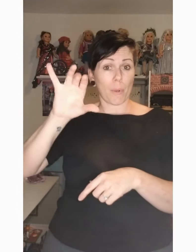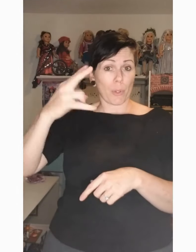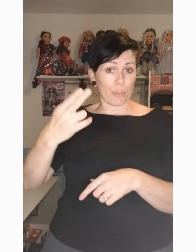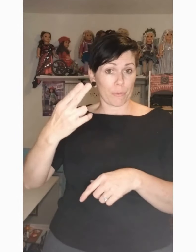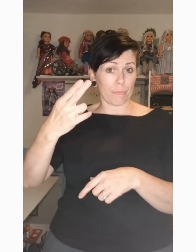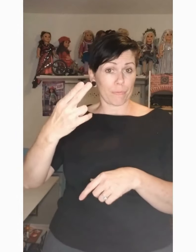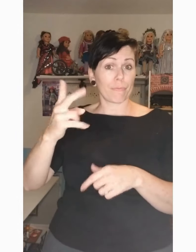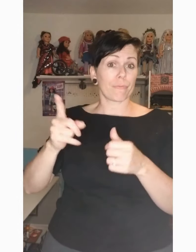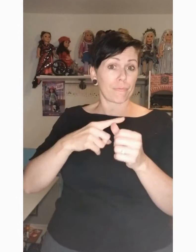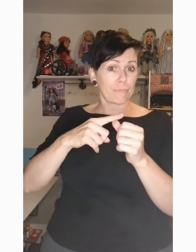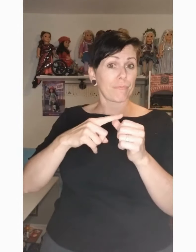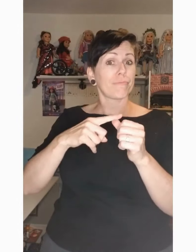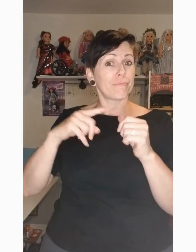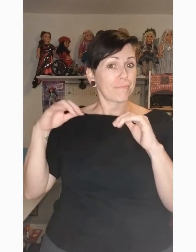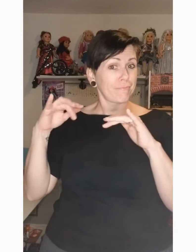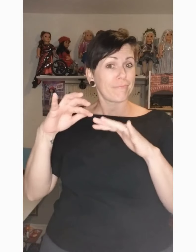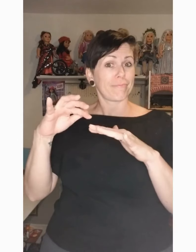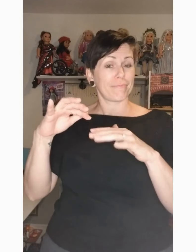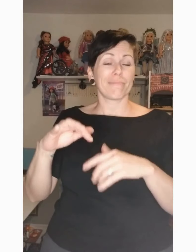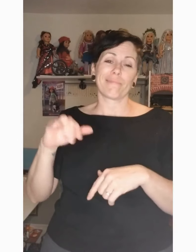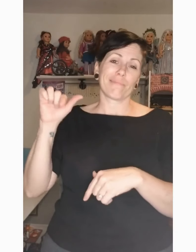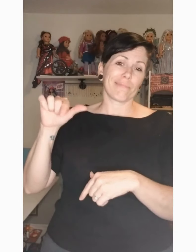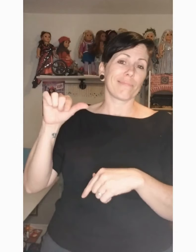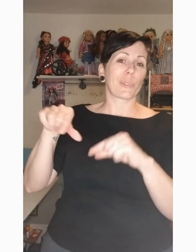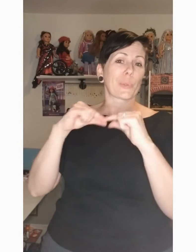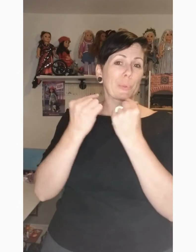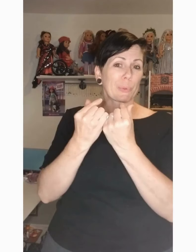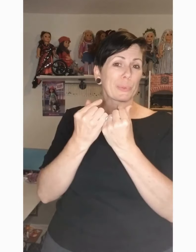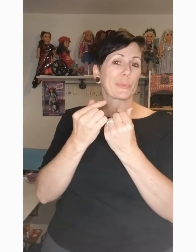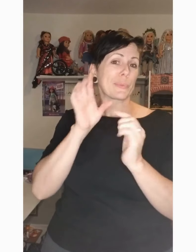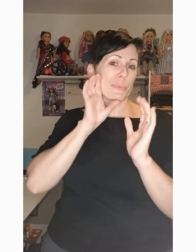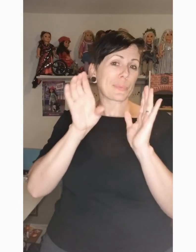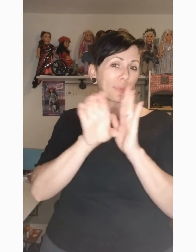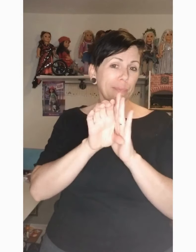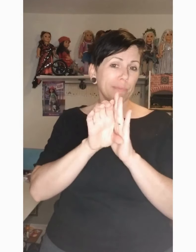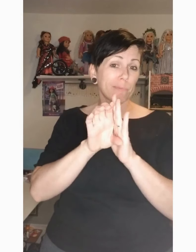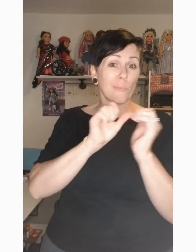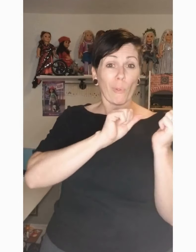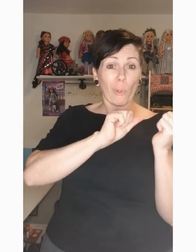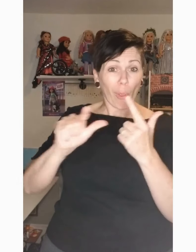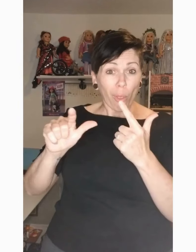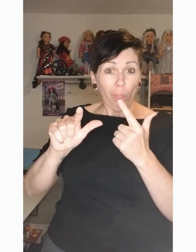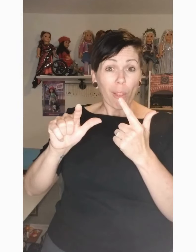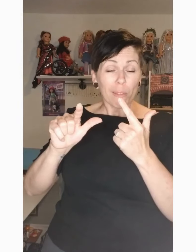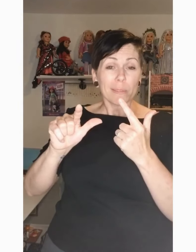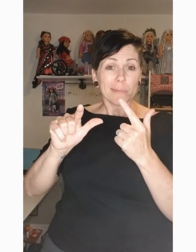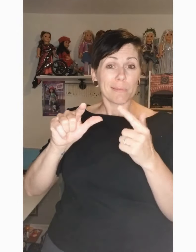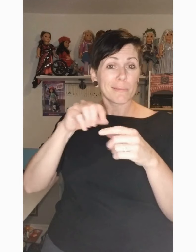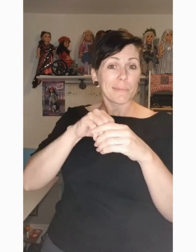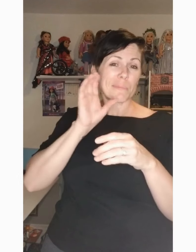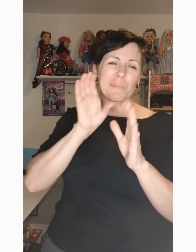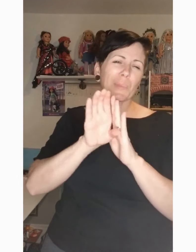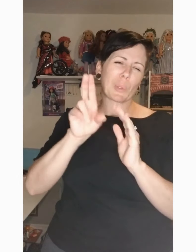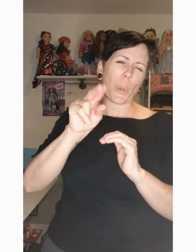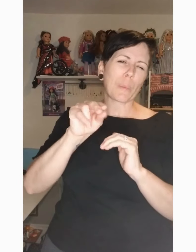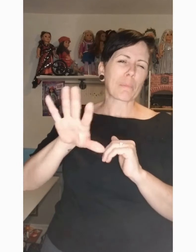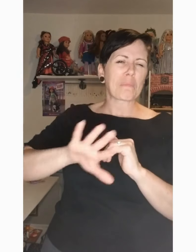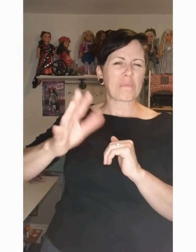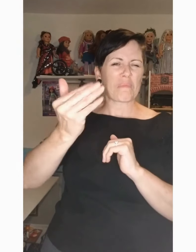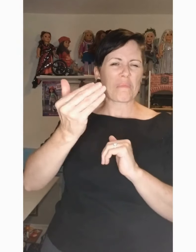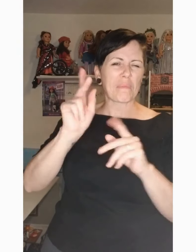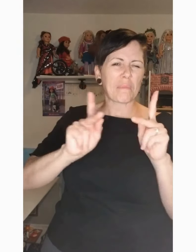first meetup. And here's a group picture from that. It's not showing everyone who attended, but just to give you a sense of some of the people